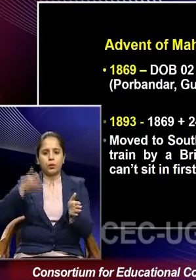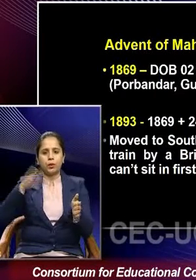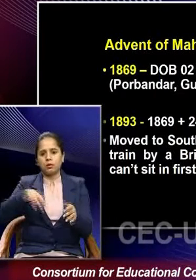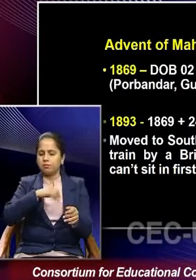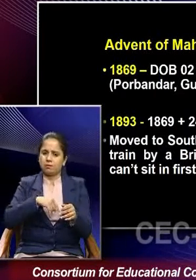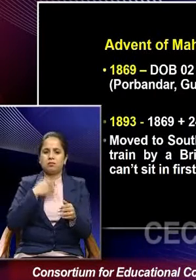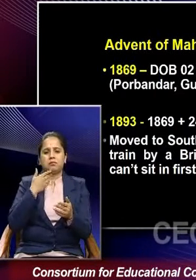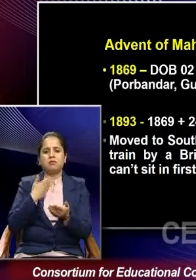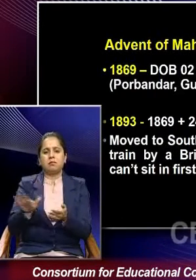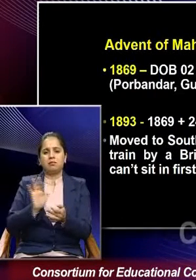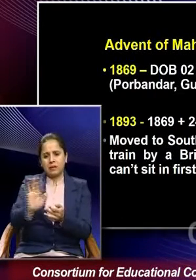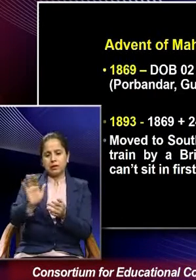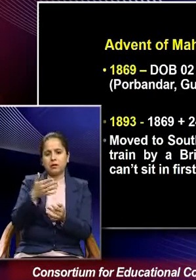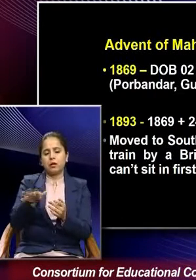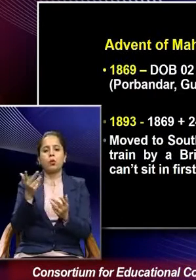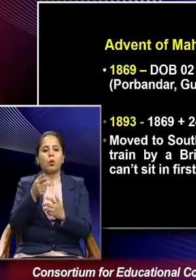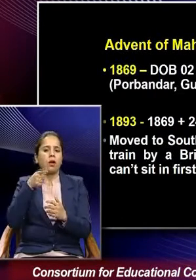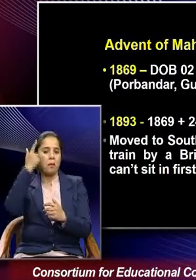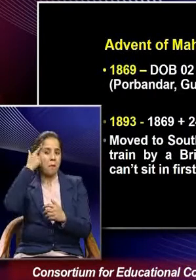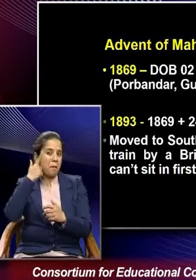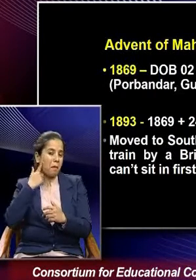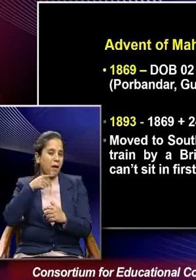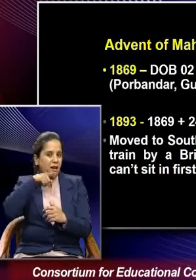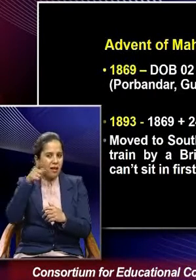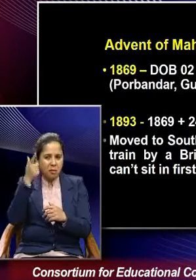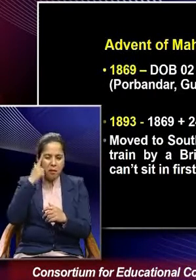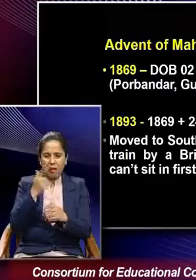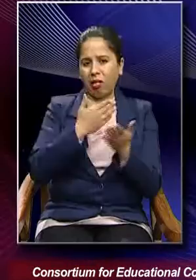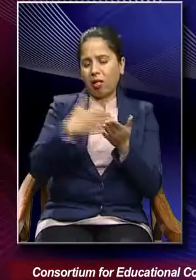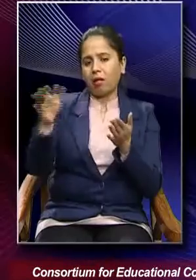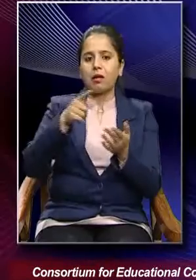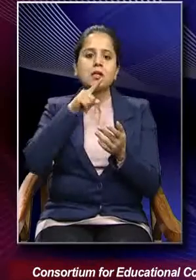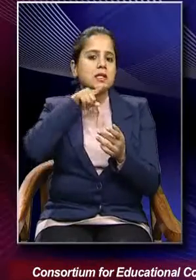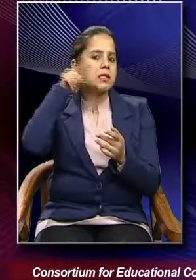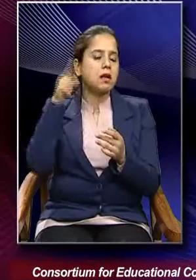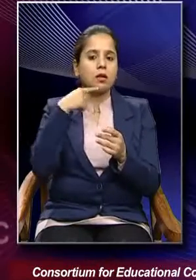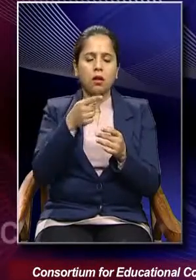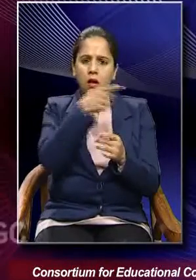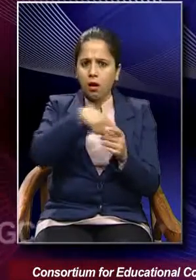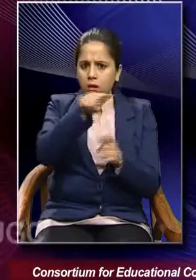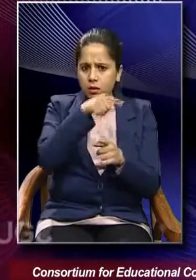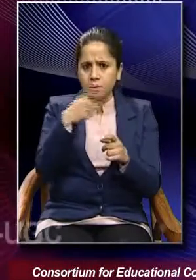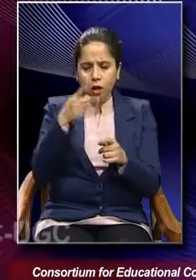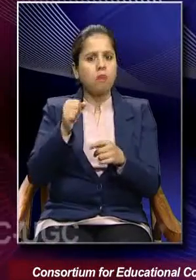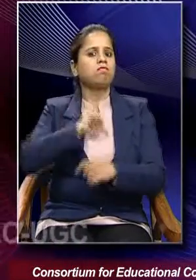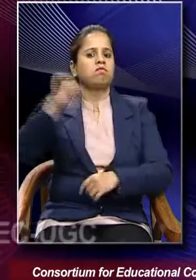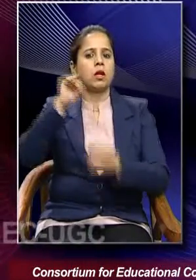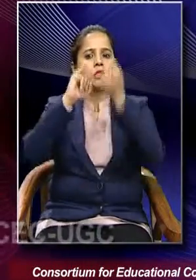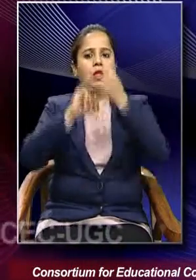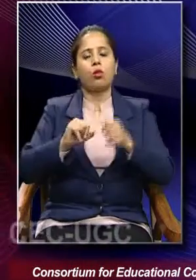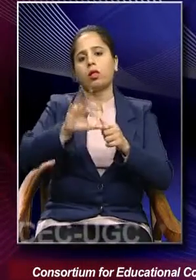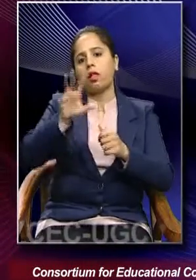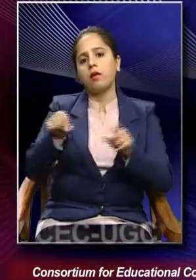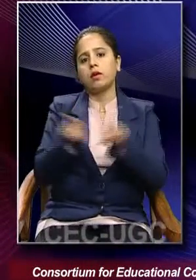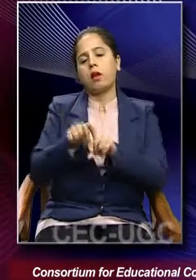to racism, and this greatly inspired him to start a movement in South Africa